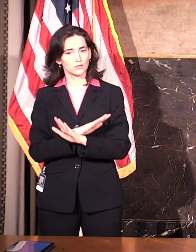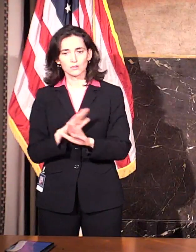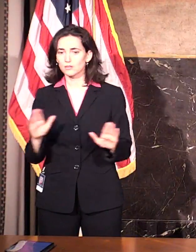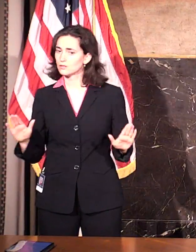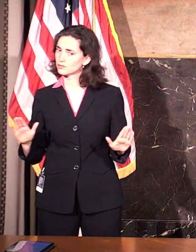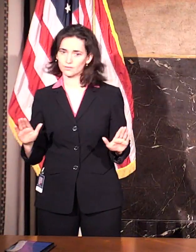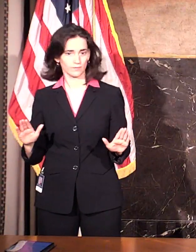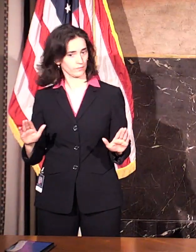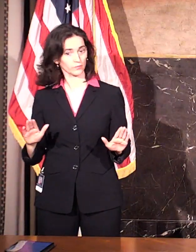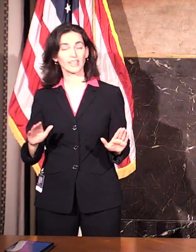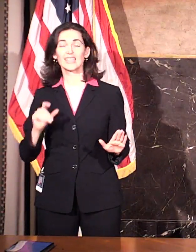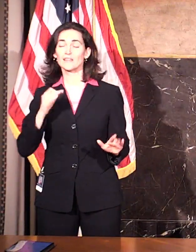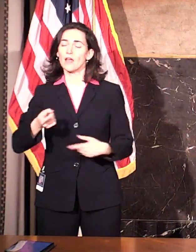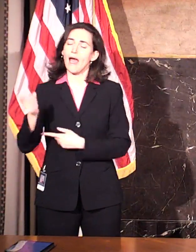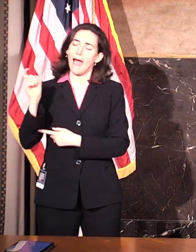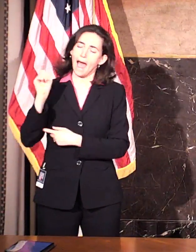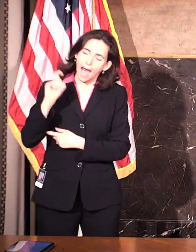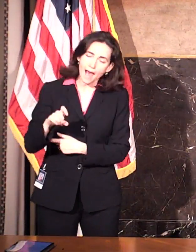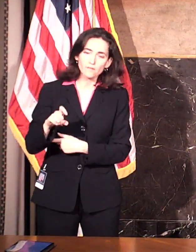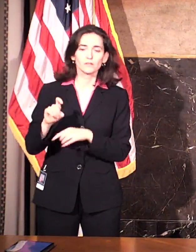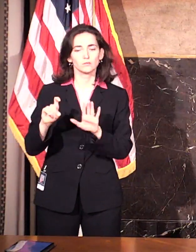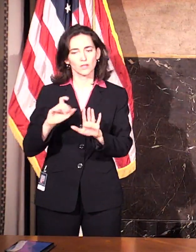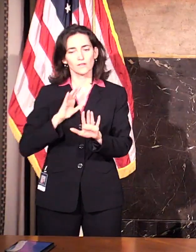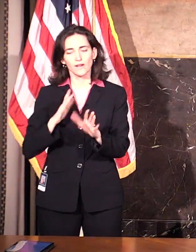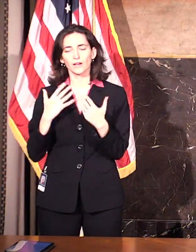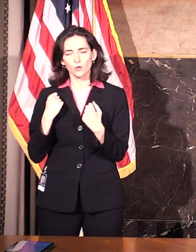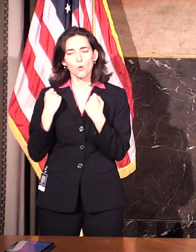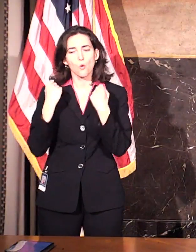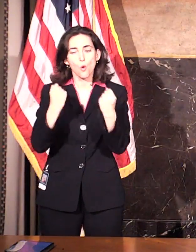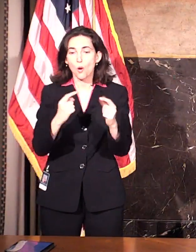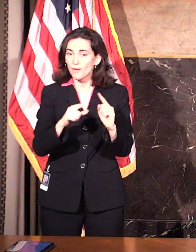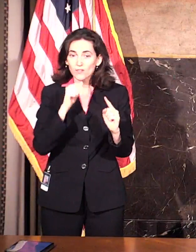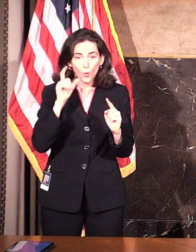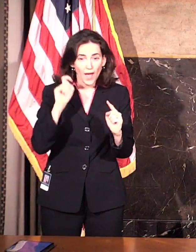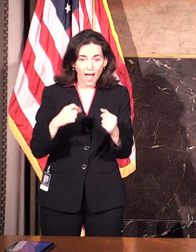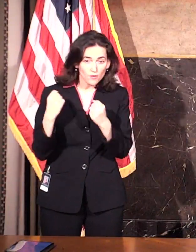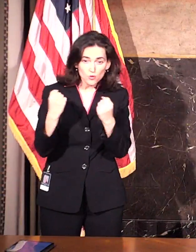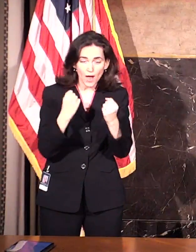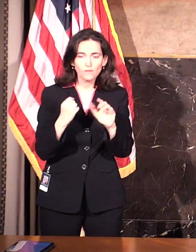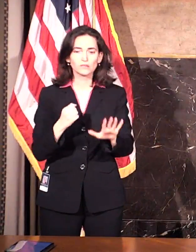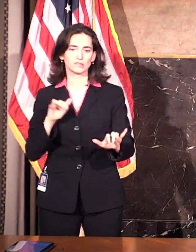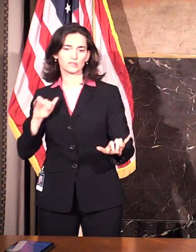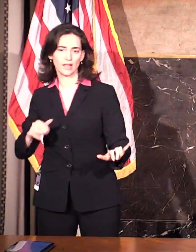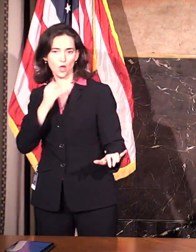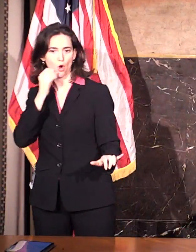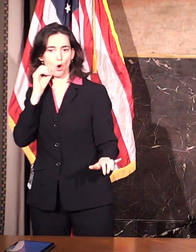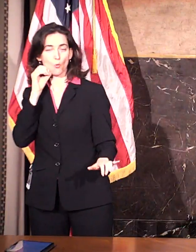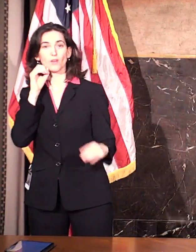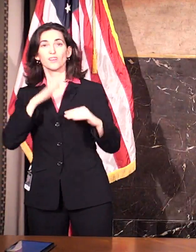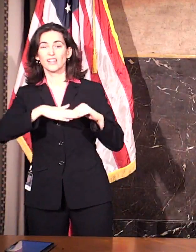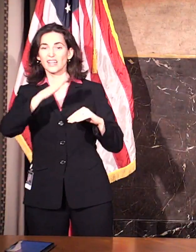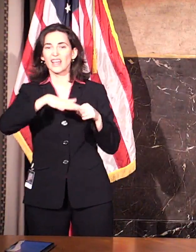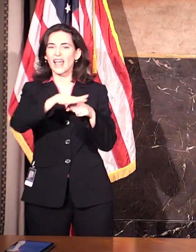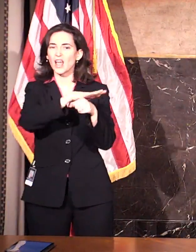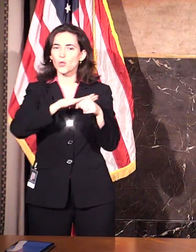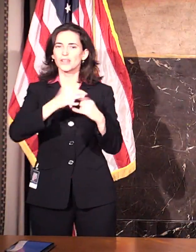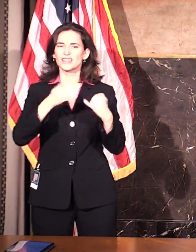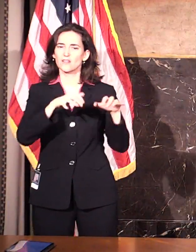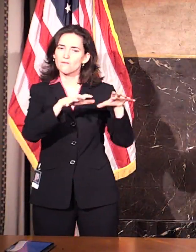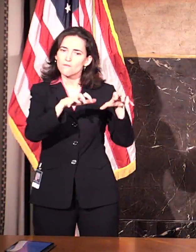north Louisiana unless it's absolutely necessary to get on those roads. There's still a lot of ice and sleet and